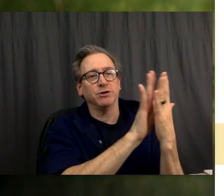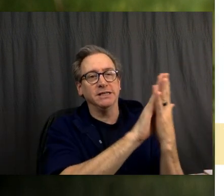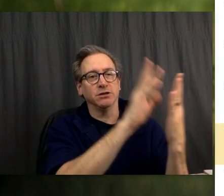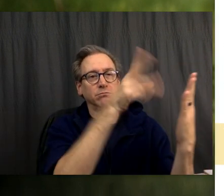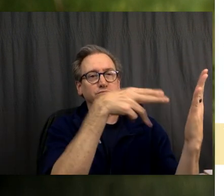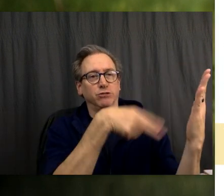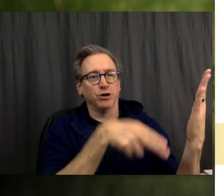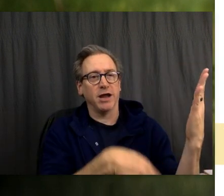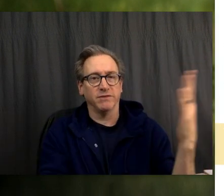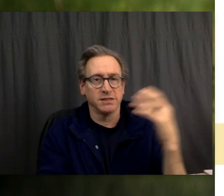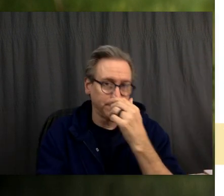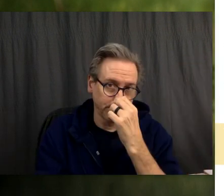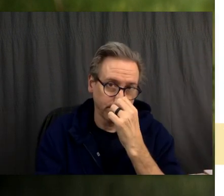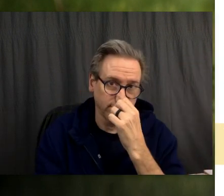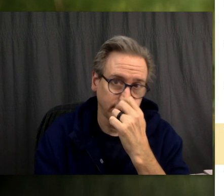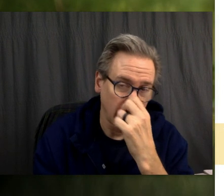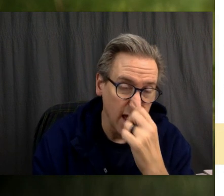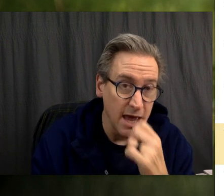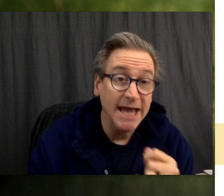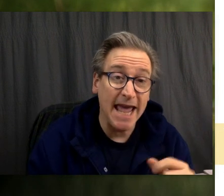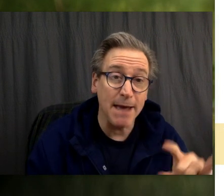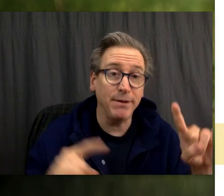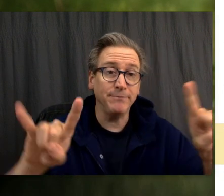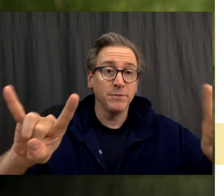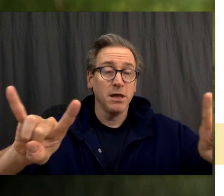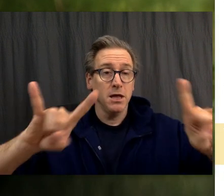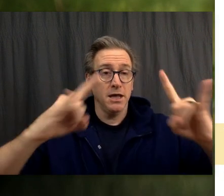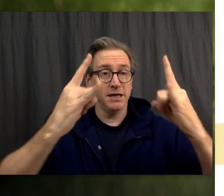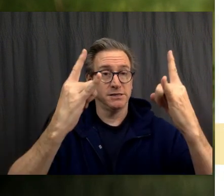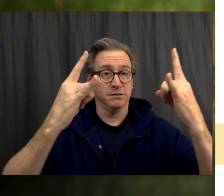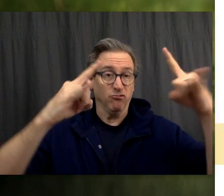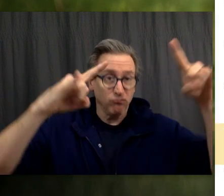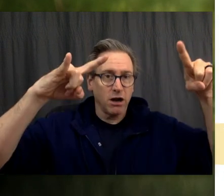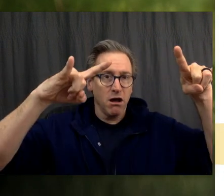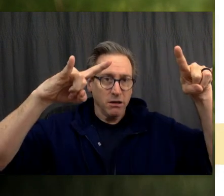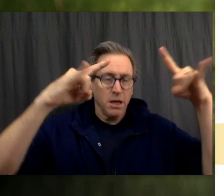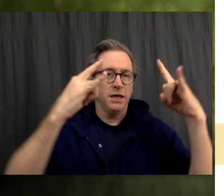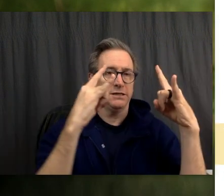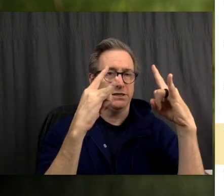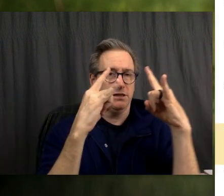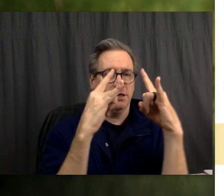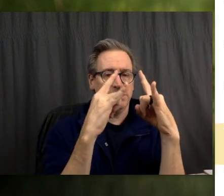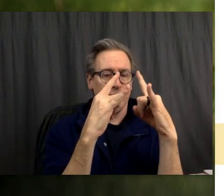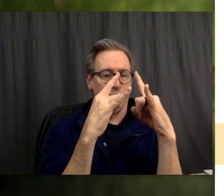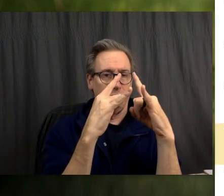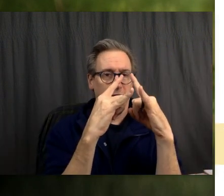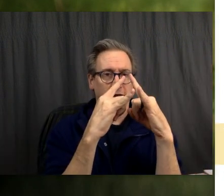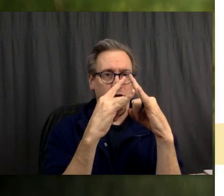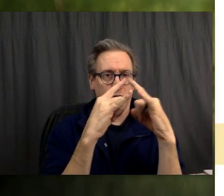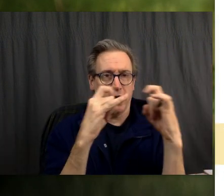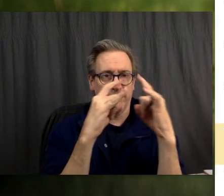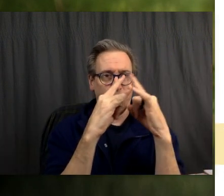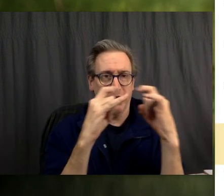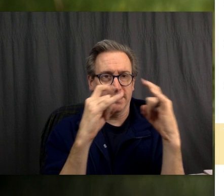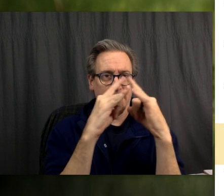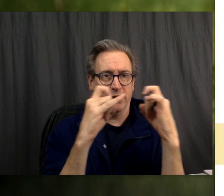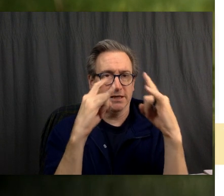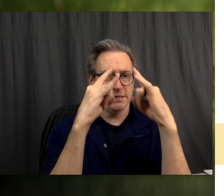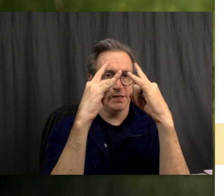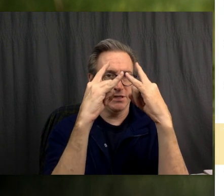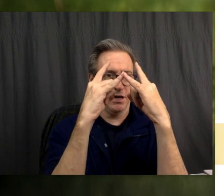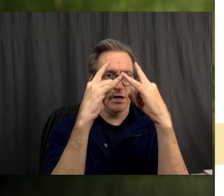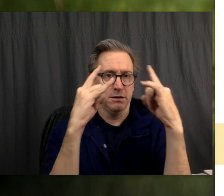here's your easel or your canvas. Camping is, oh God, it's these two, and you kind of bring it down